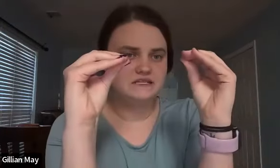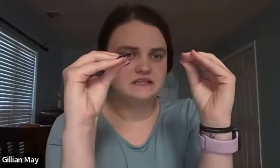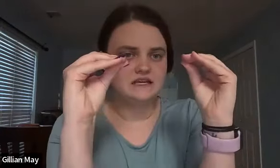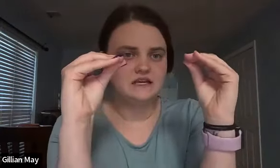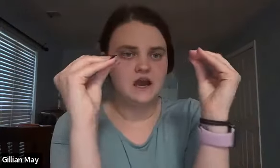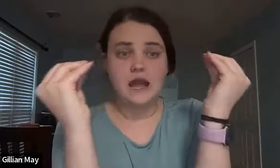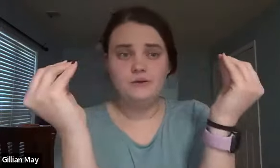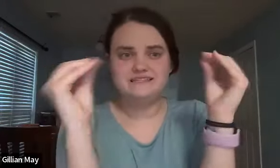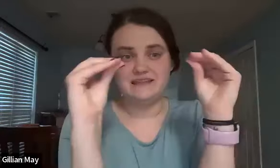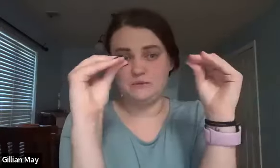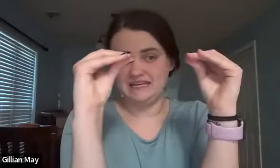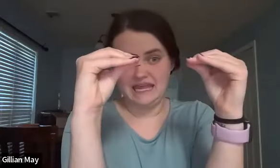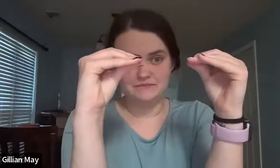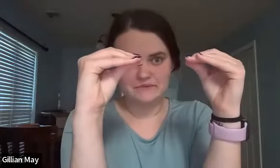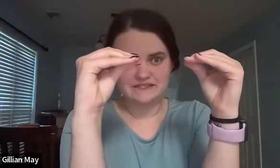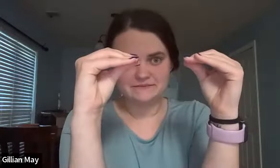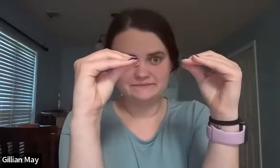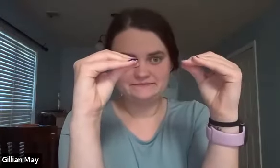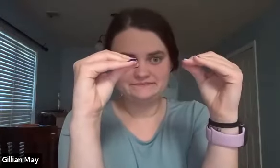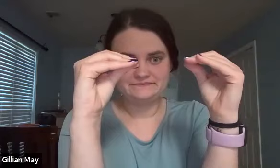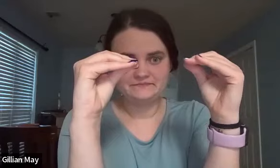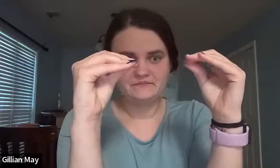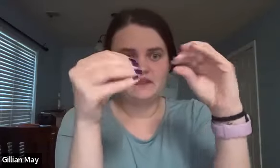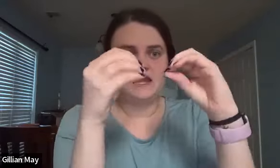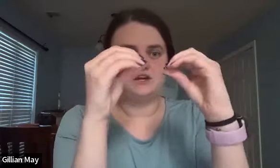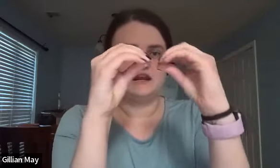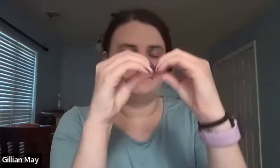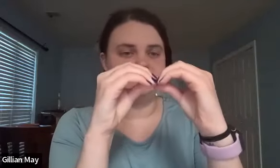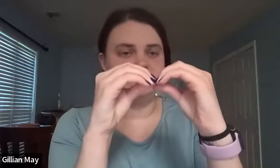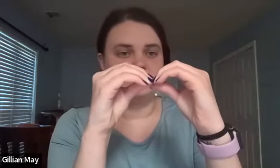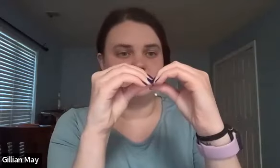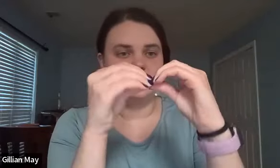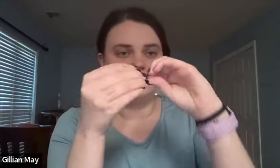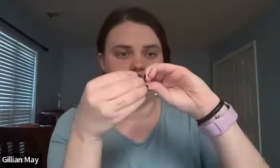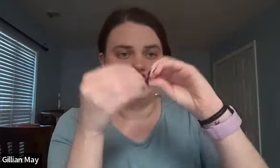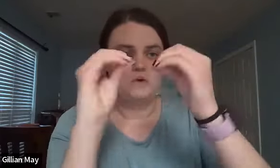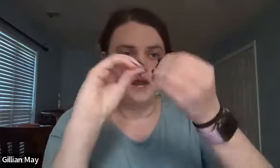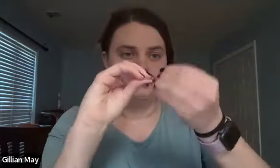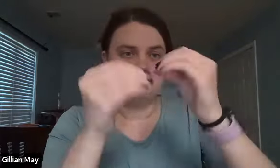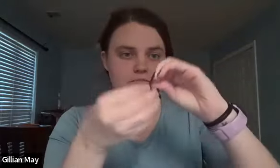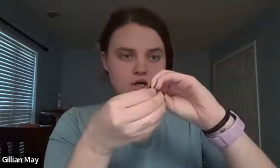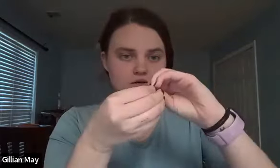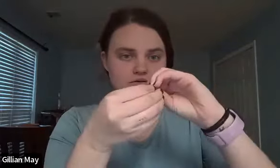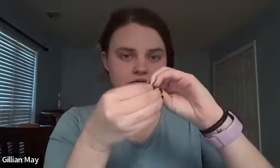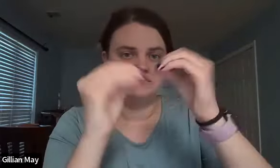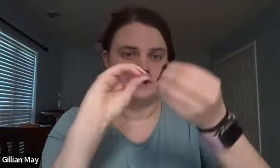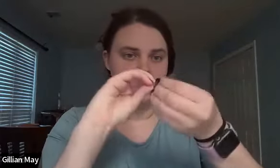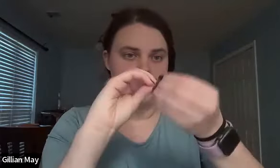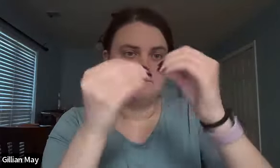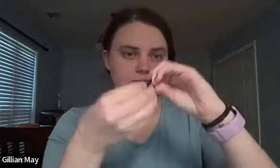these like, I always say like almost like hand puppets. And you're going to have them together and then you go number,